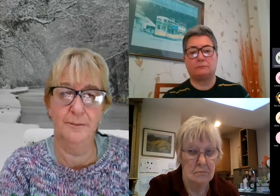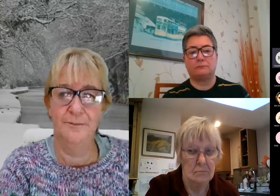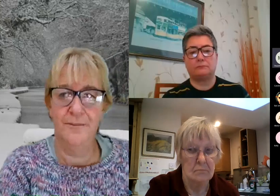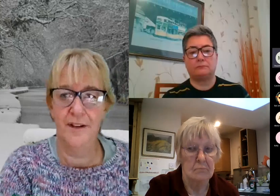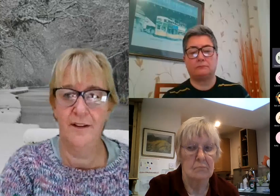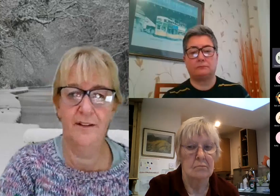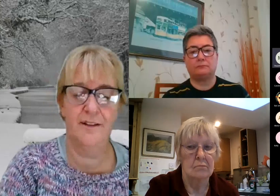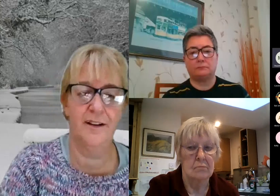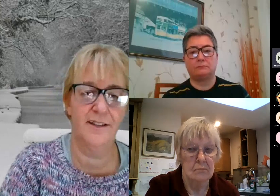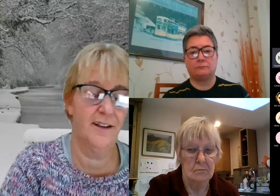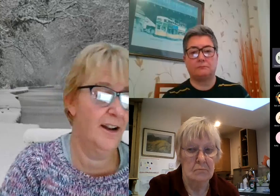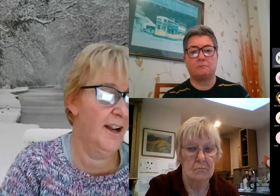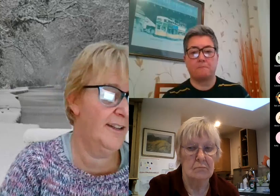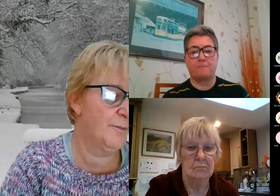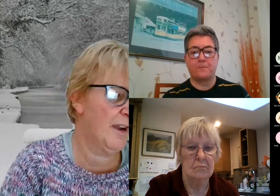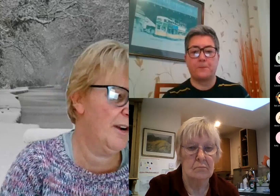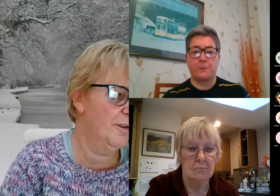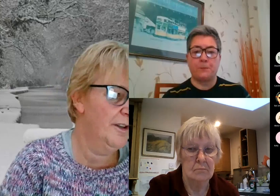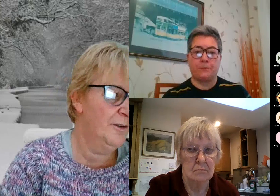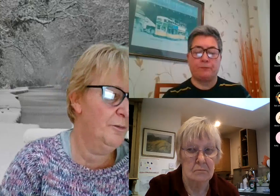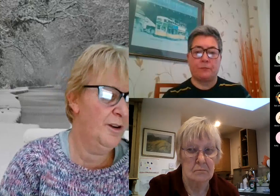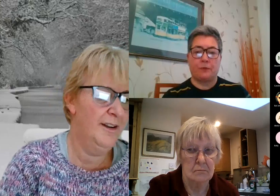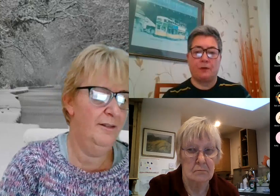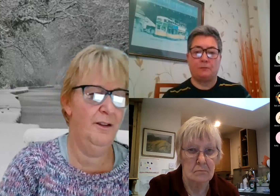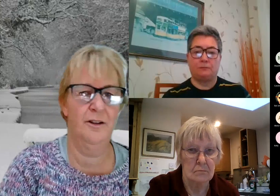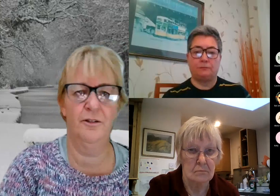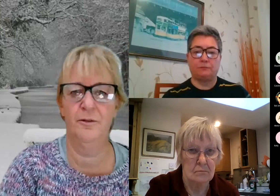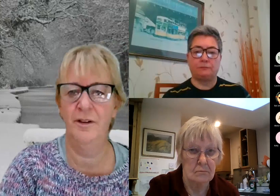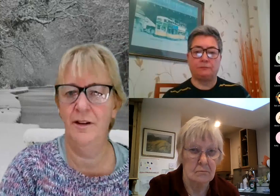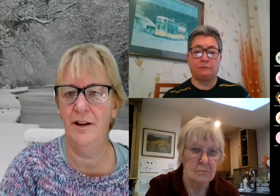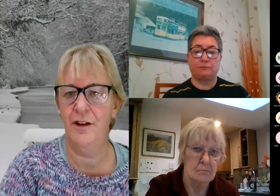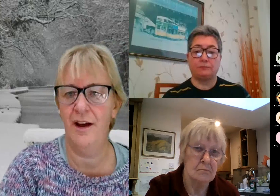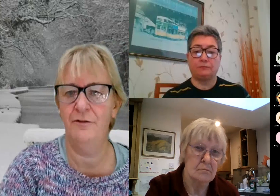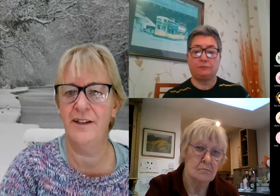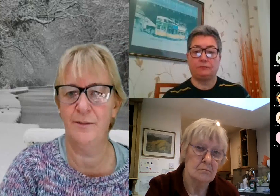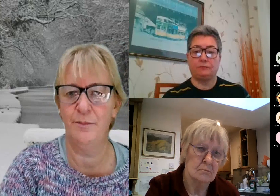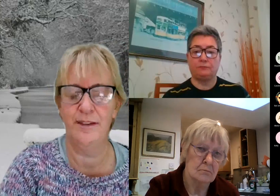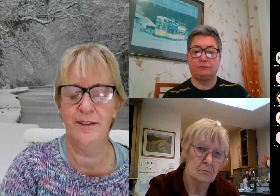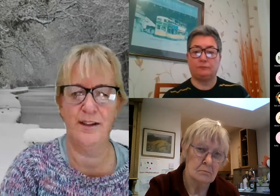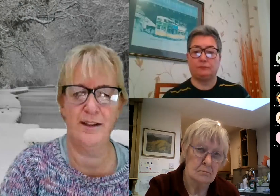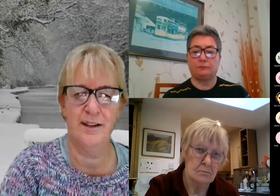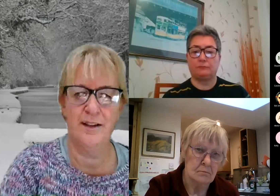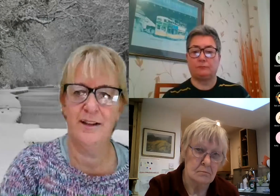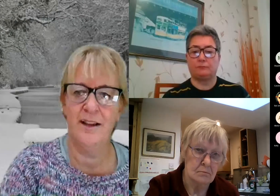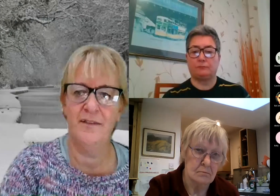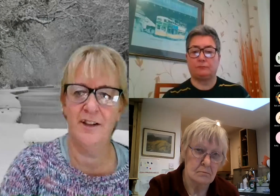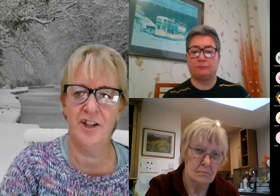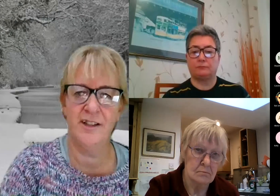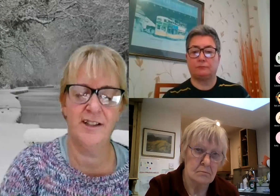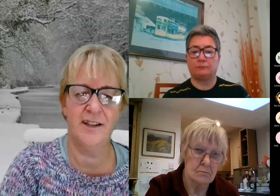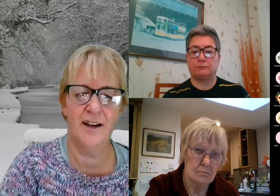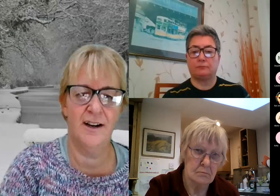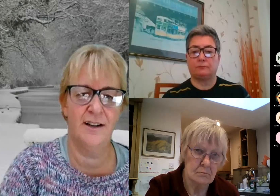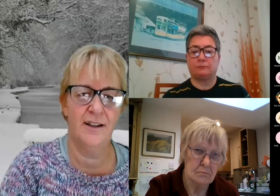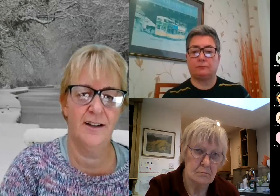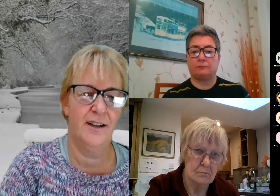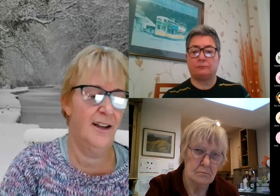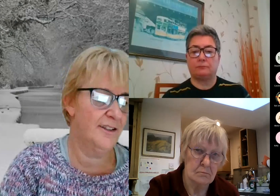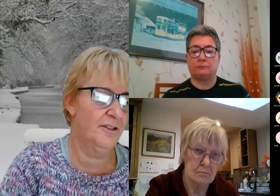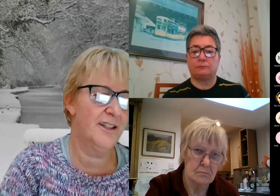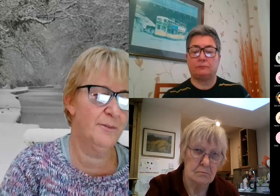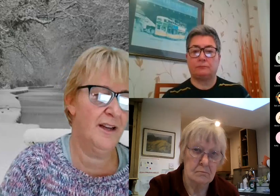helpful, Malcolm. Thanks. And it is about what, you know, if you have a disability, then the chances